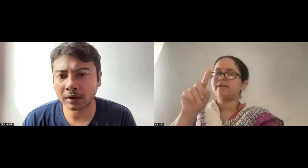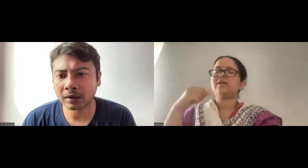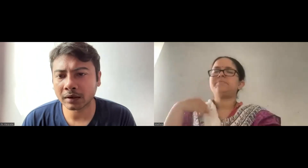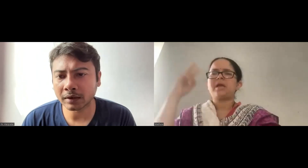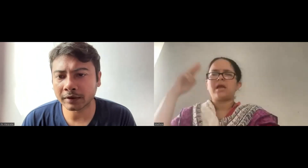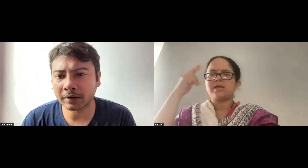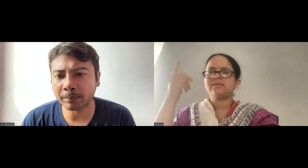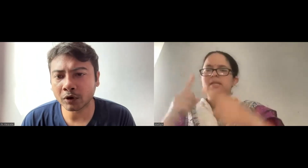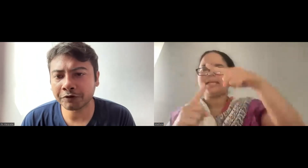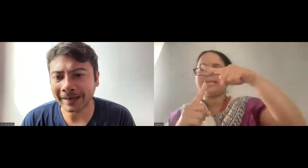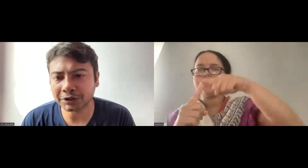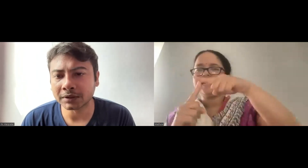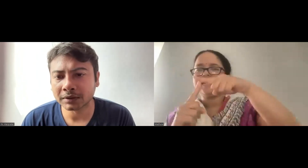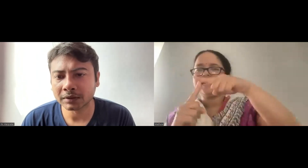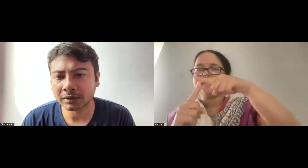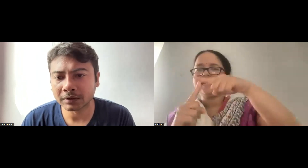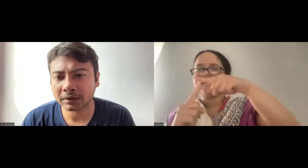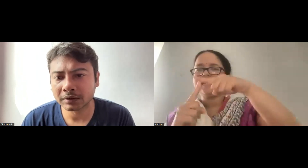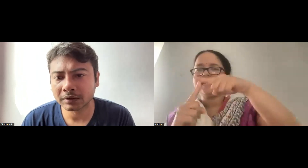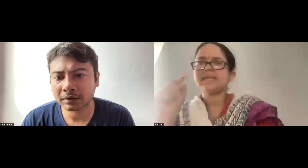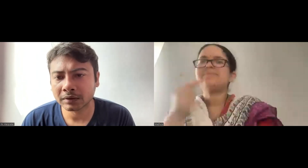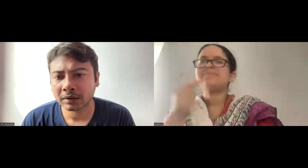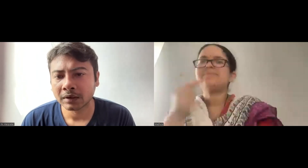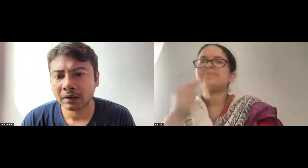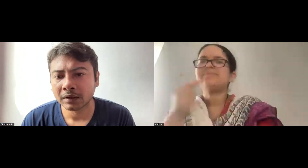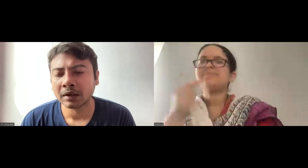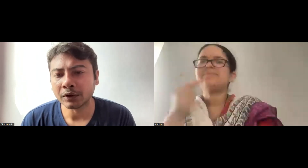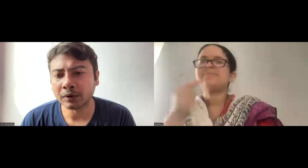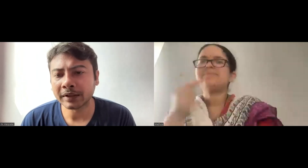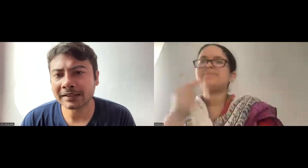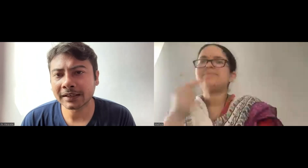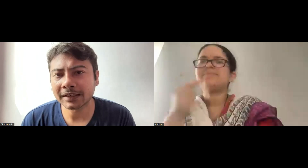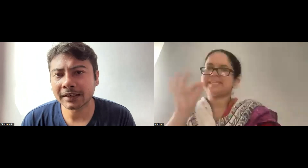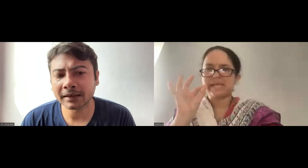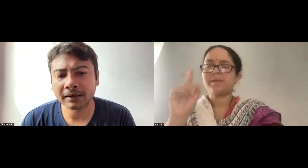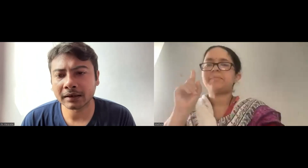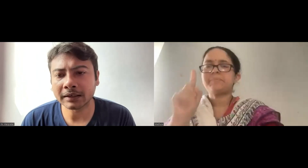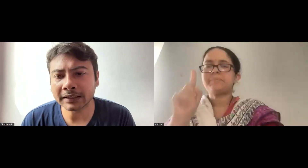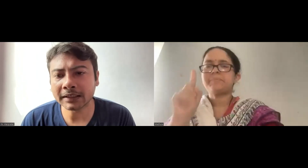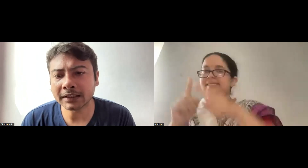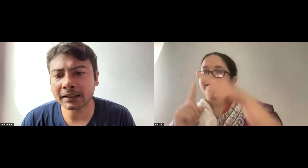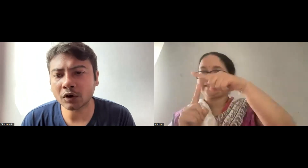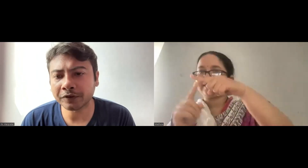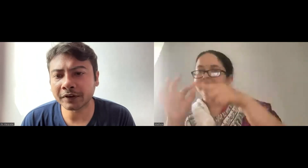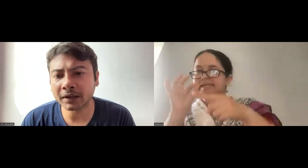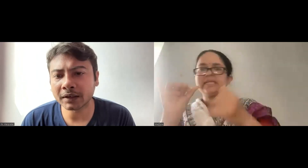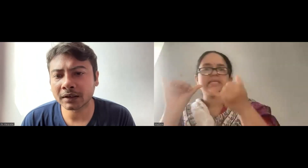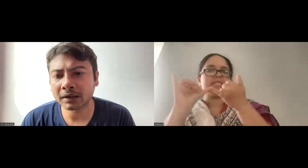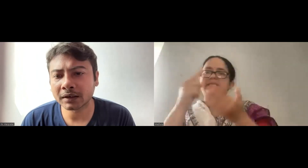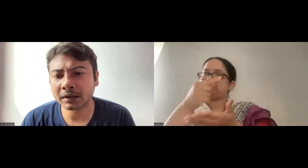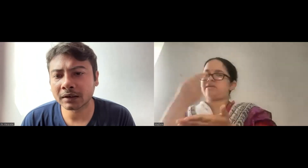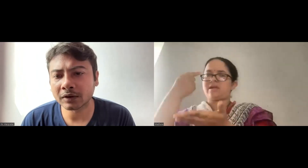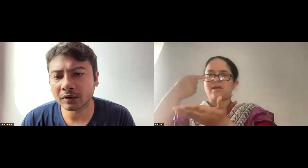So the mode of passion, right. they say tea,